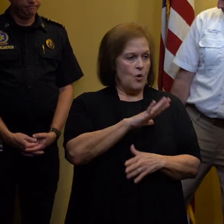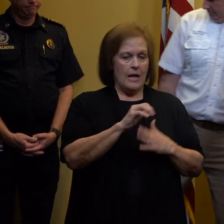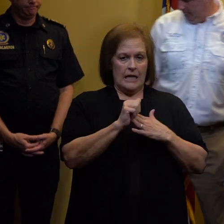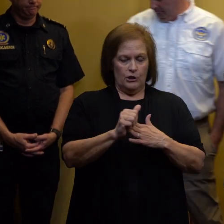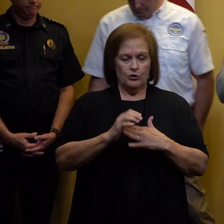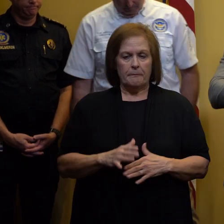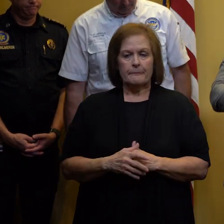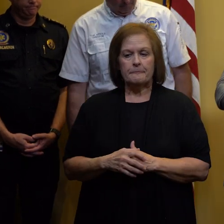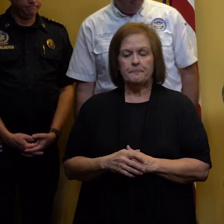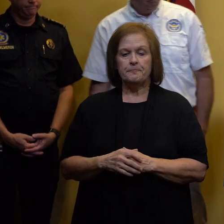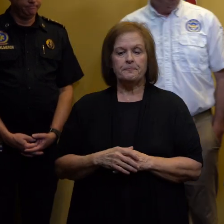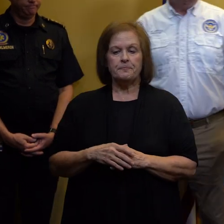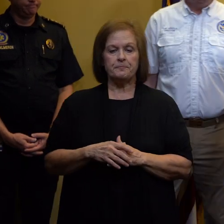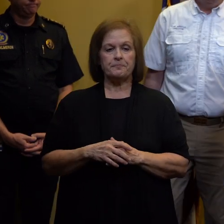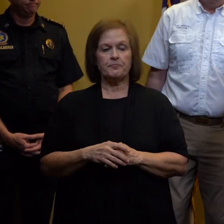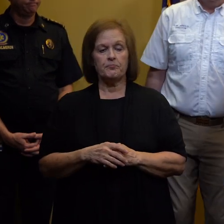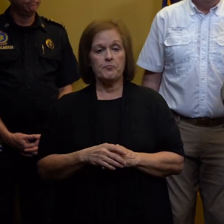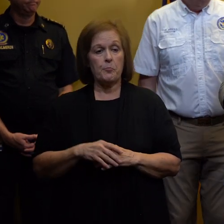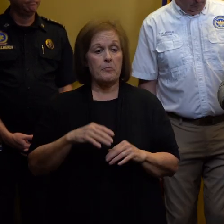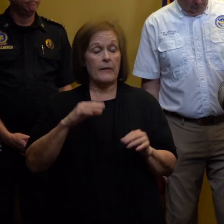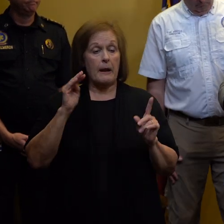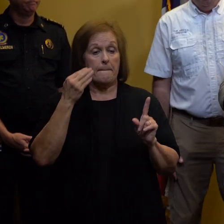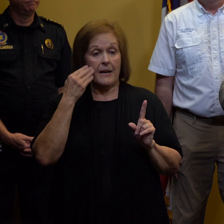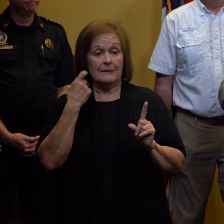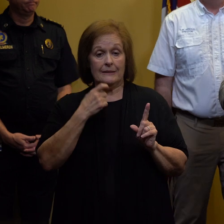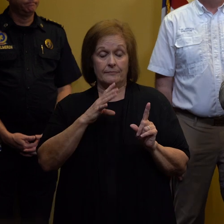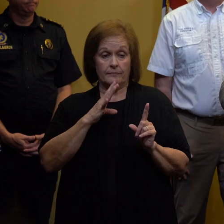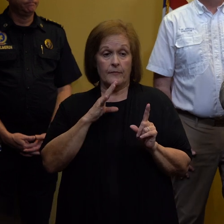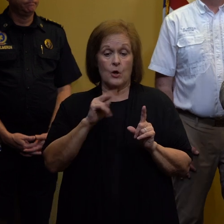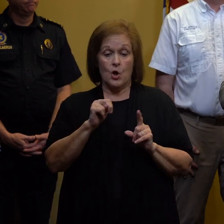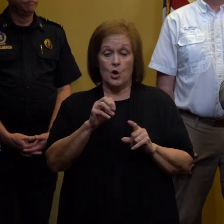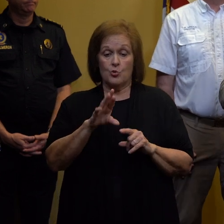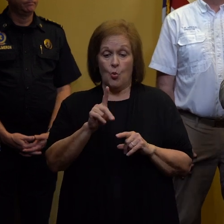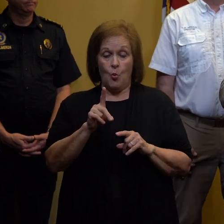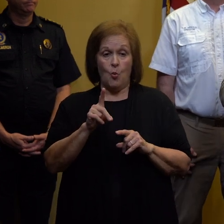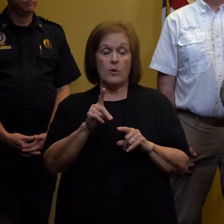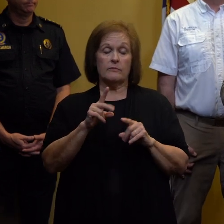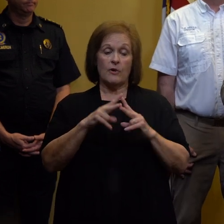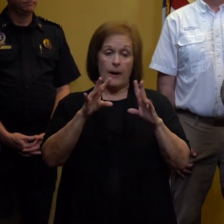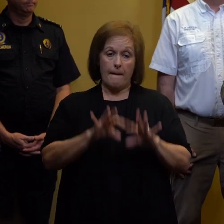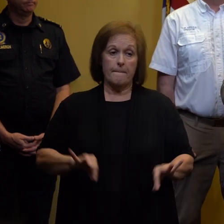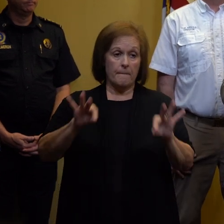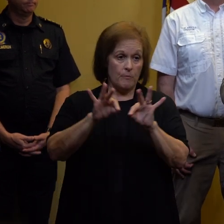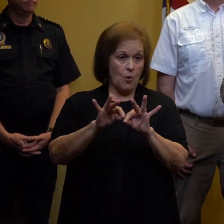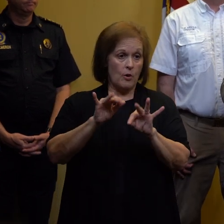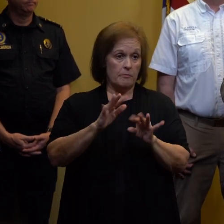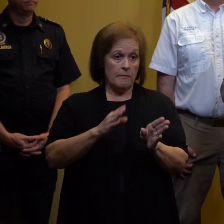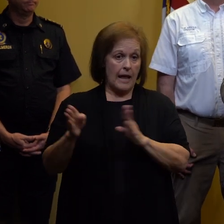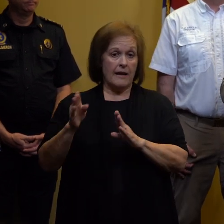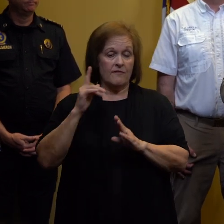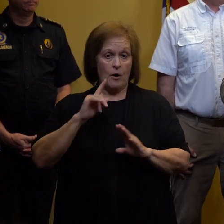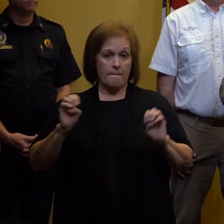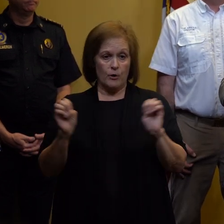and partnership. Good evening. As the mayor has said in the past, NORD has become an essential part of our emergency